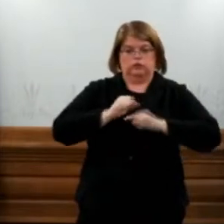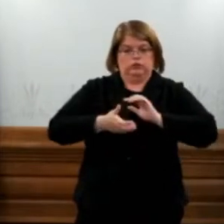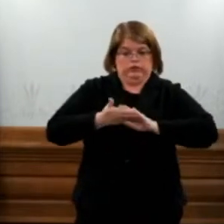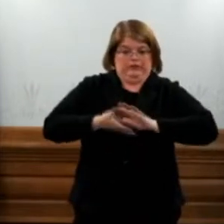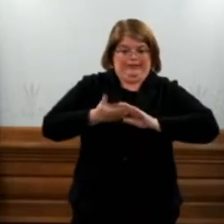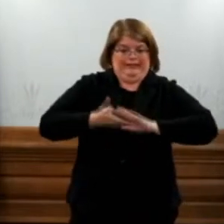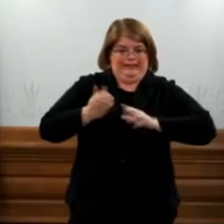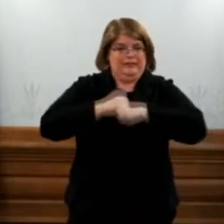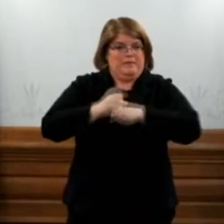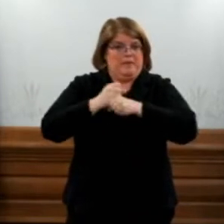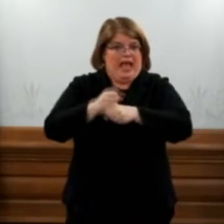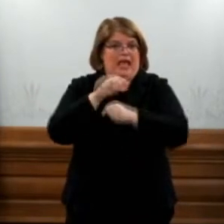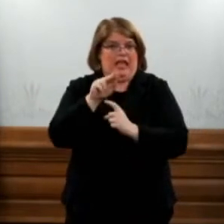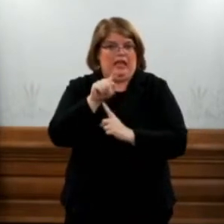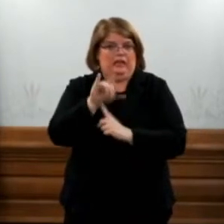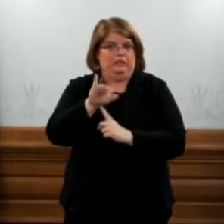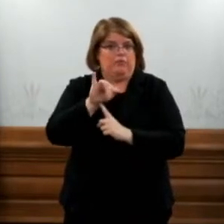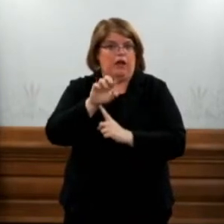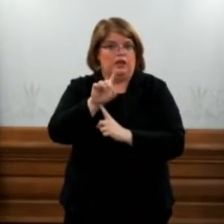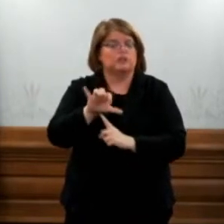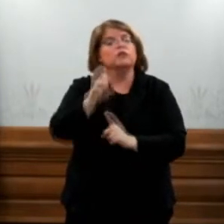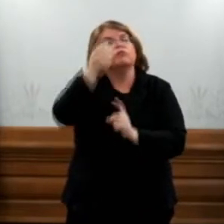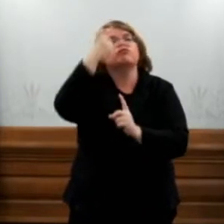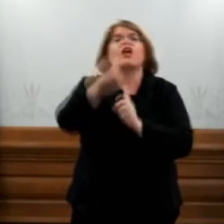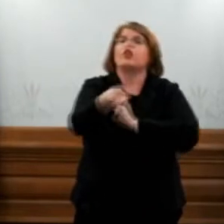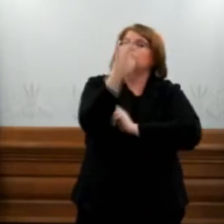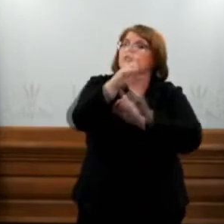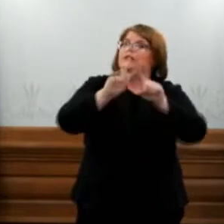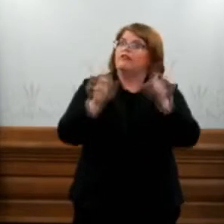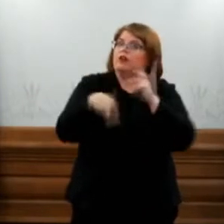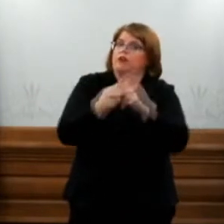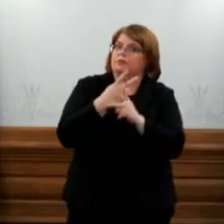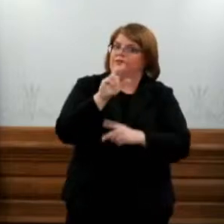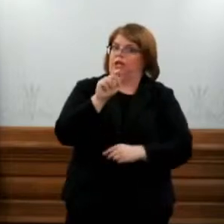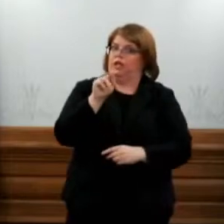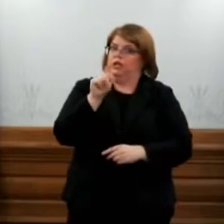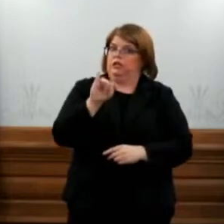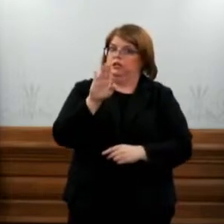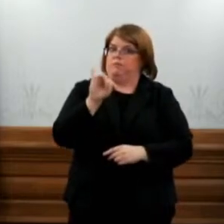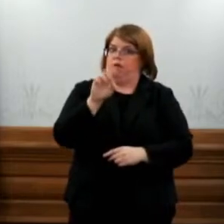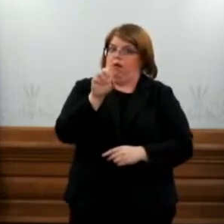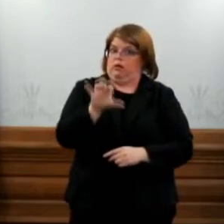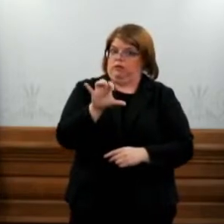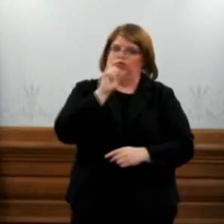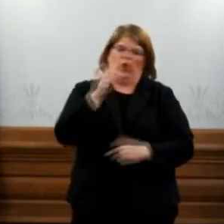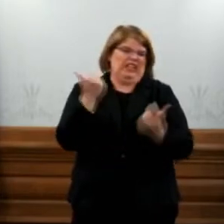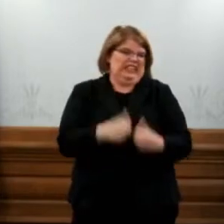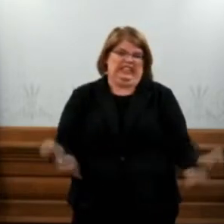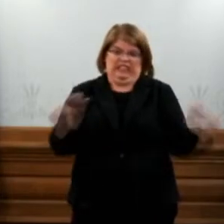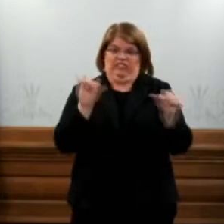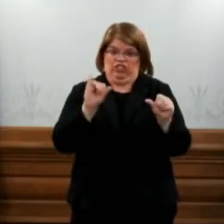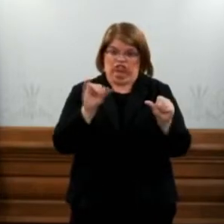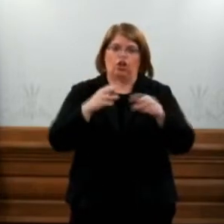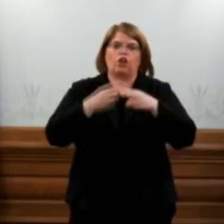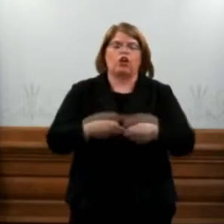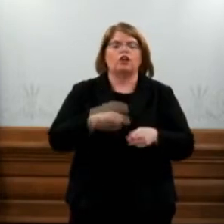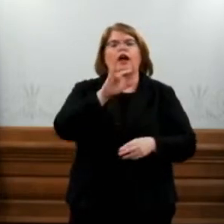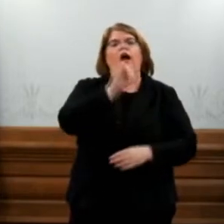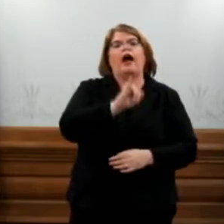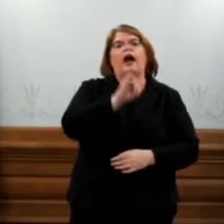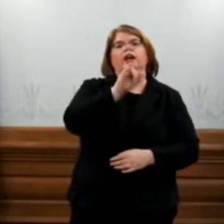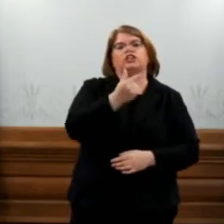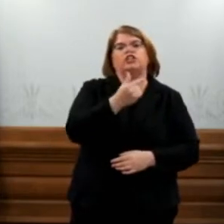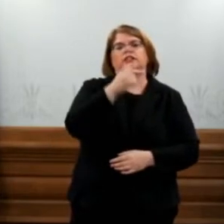for specific types of antibodies, the two types of antibodies that we're looking for in this infection and most infections are called IgM and